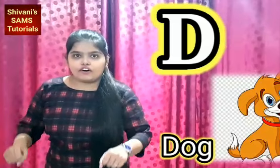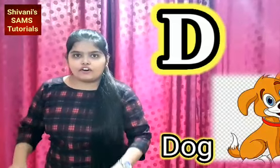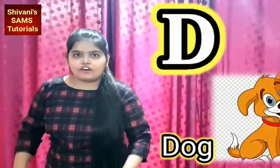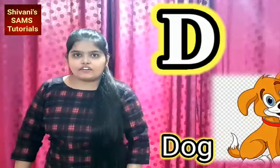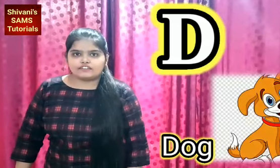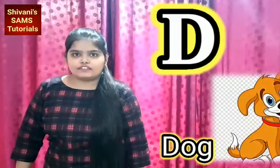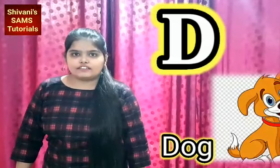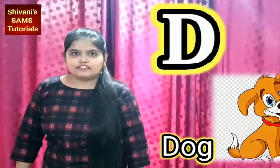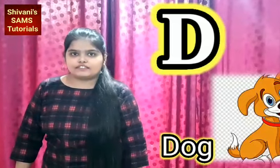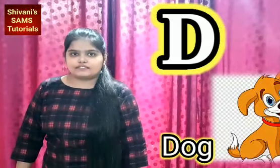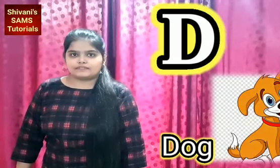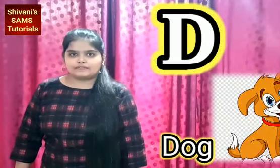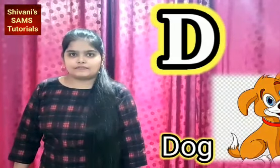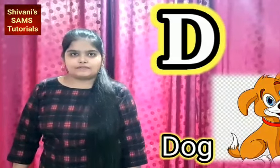dog.